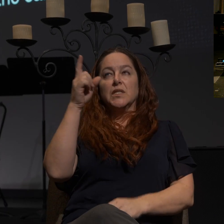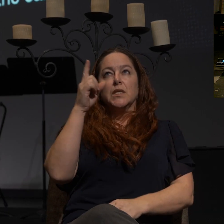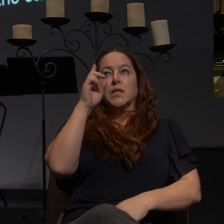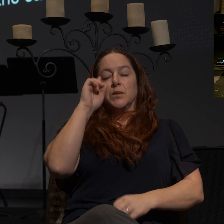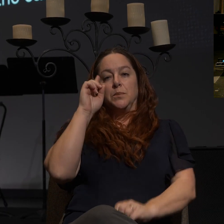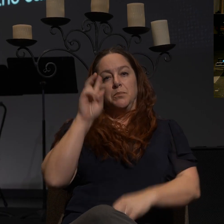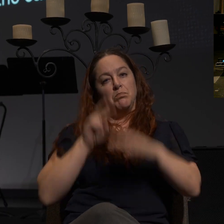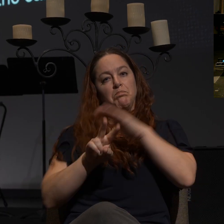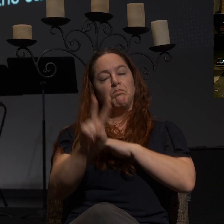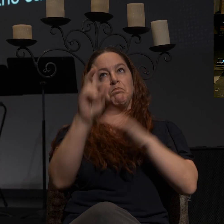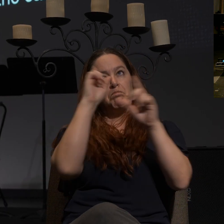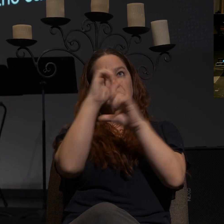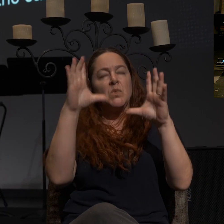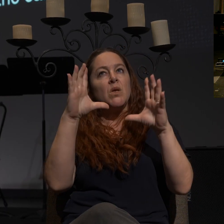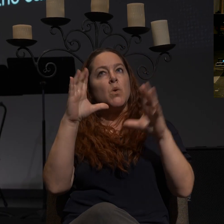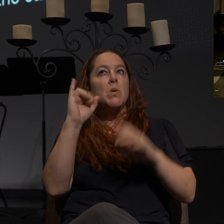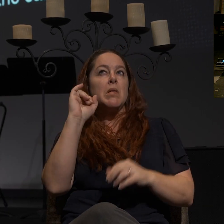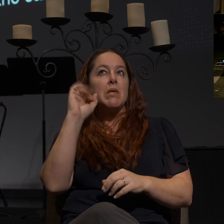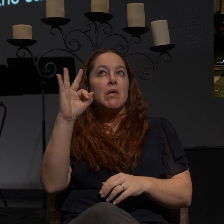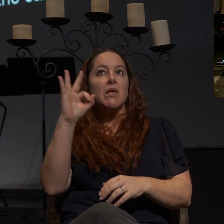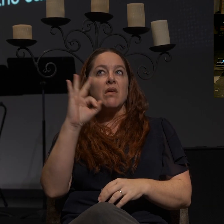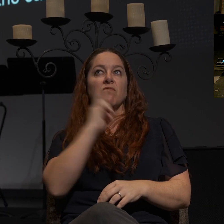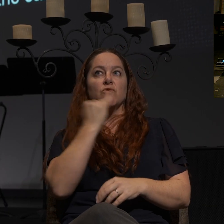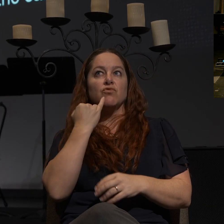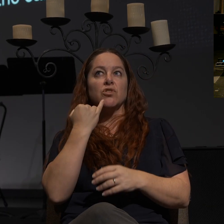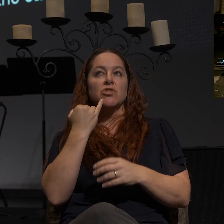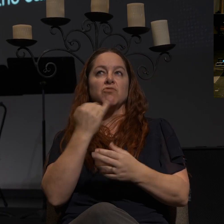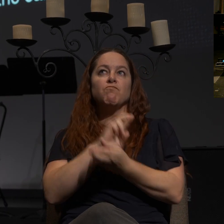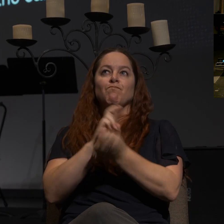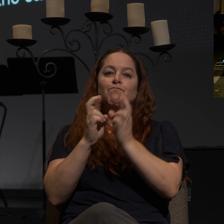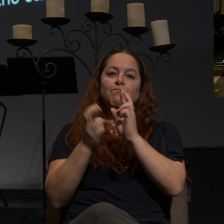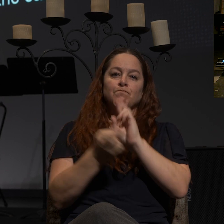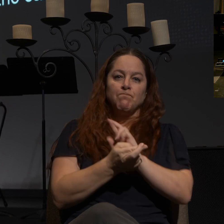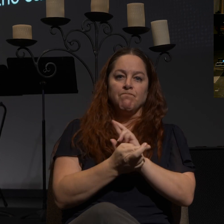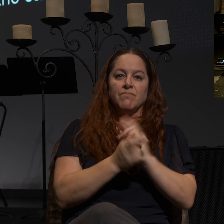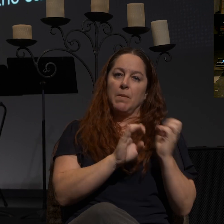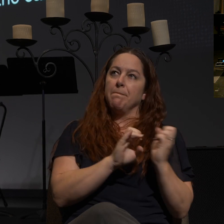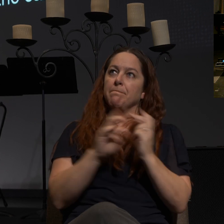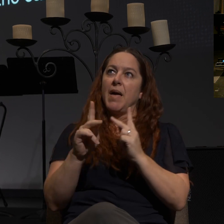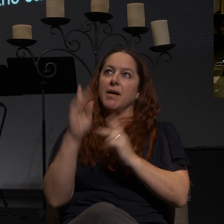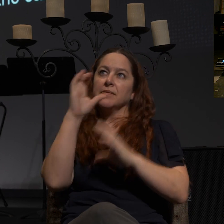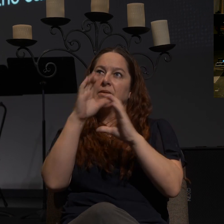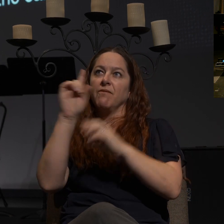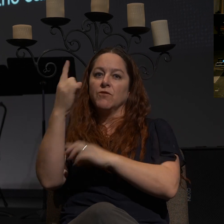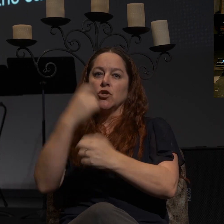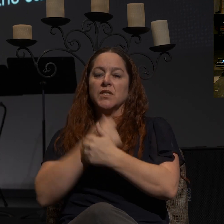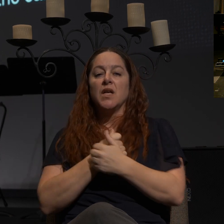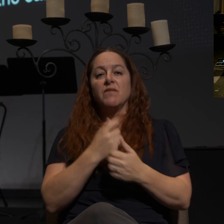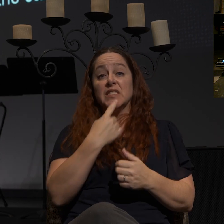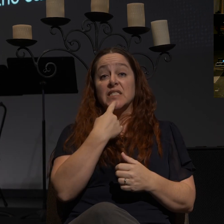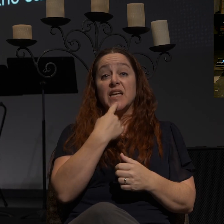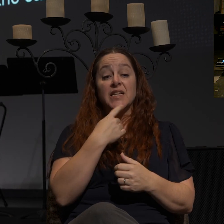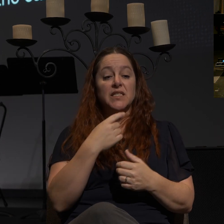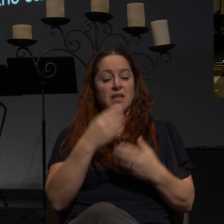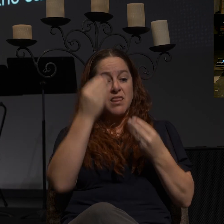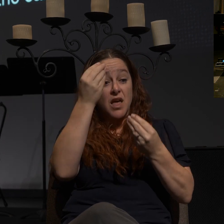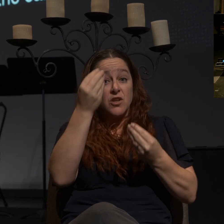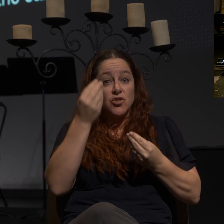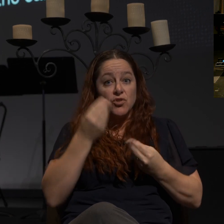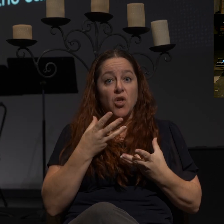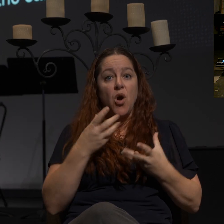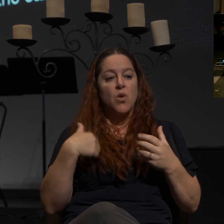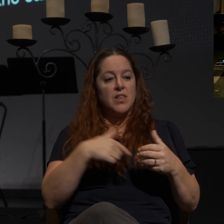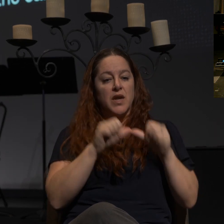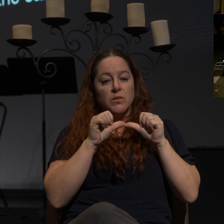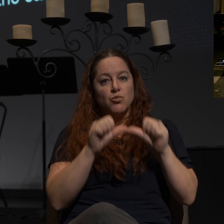if Israel repented? What if they resought their first love? And Hosea writes this: "Let us know, let us